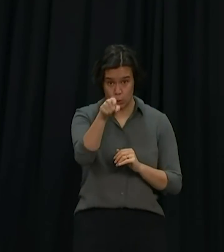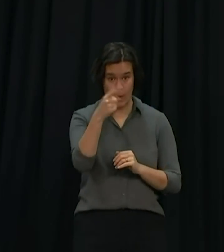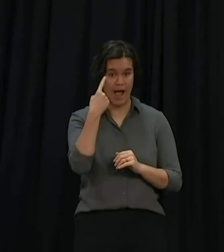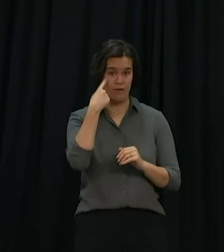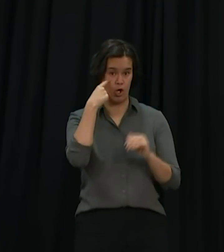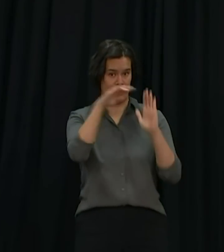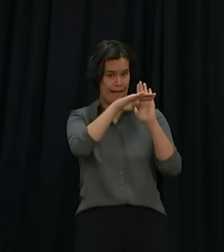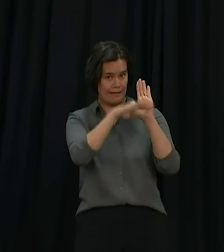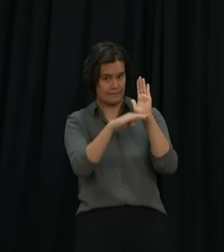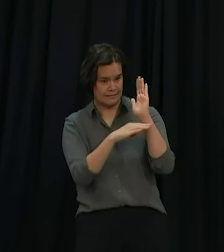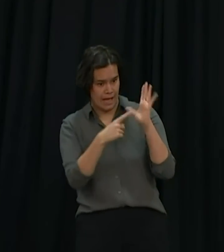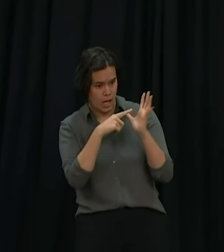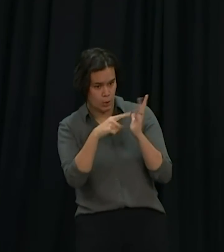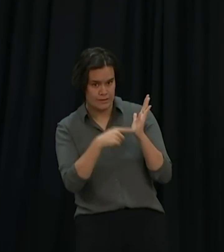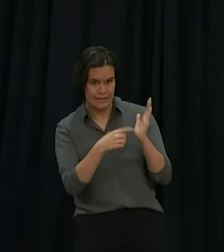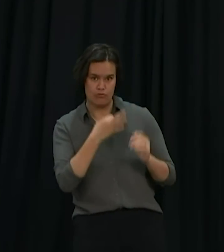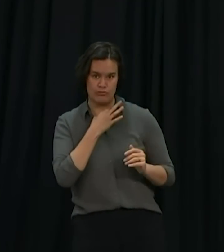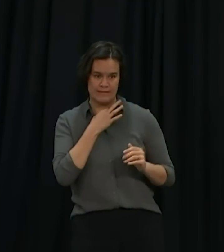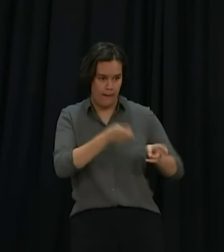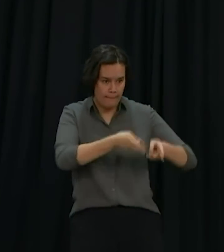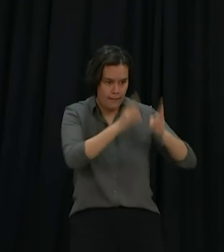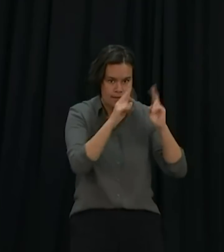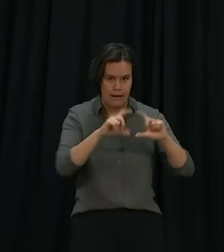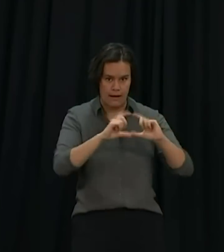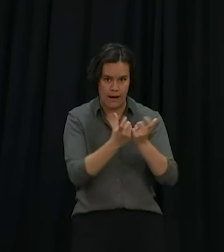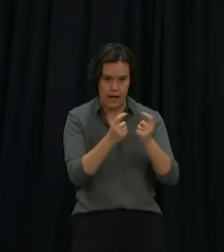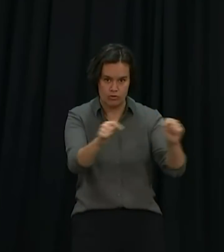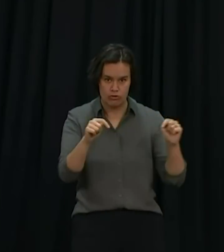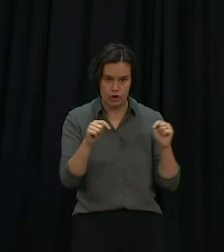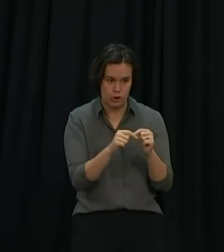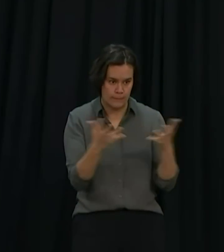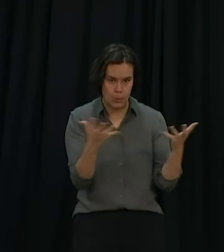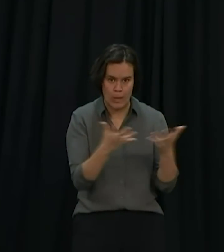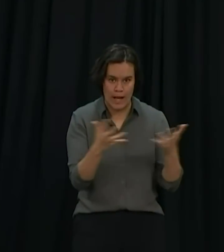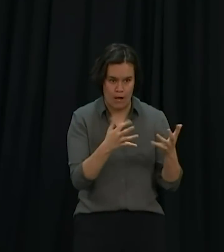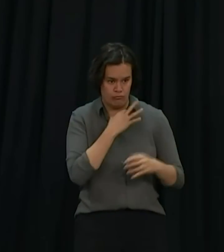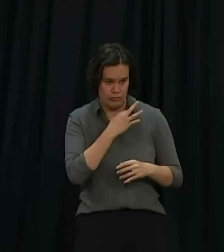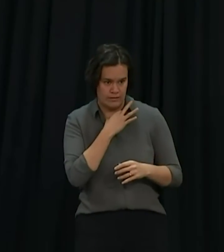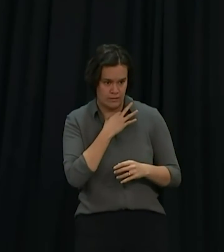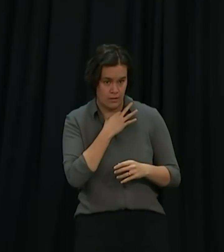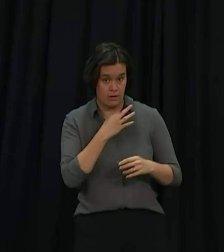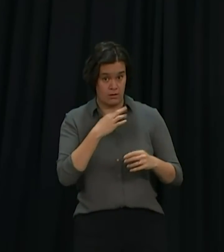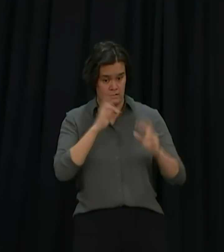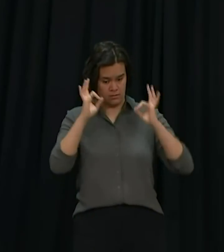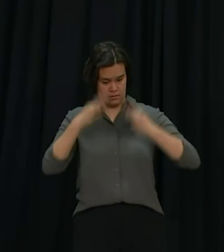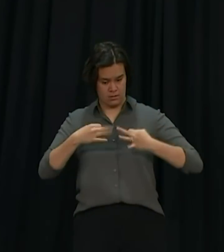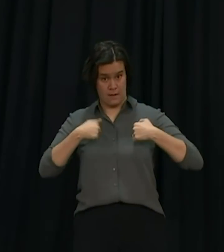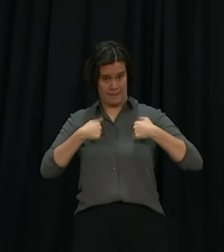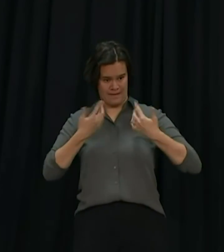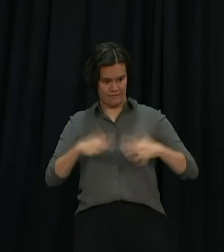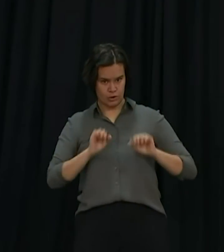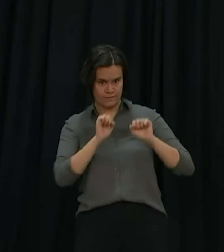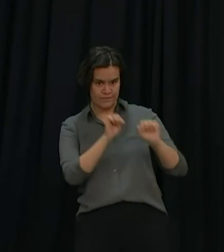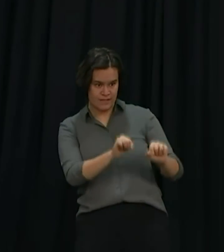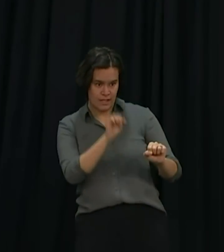and follow the public health advice. And it clearly sets out the different parts of the campus that we're particularly mindful of and we need people to